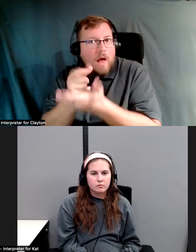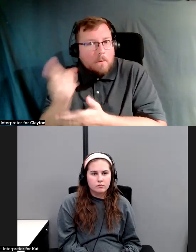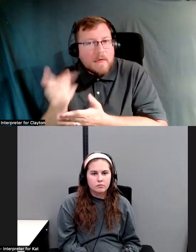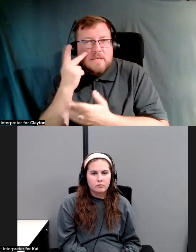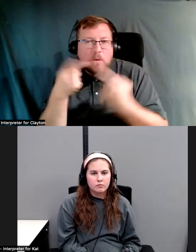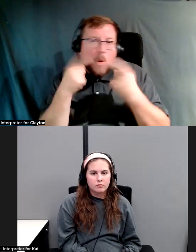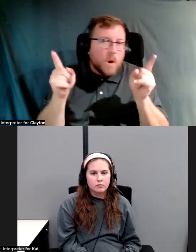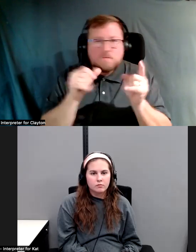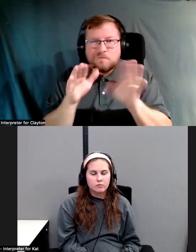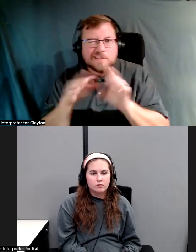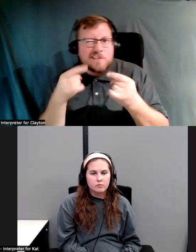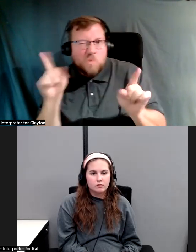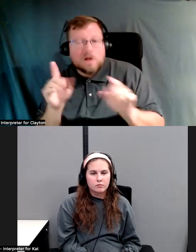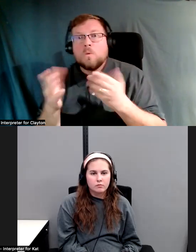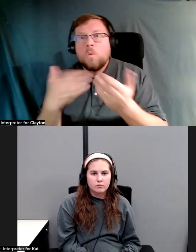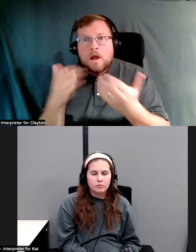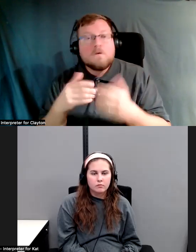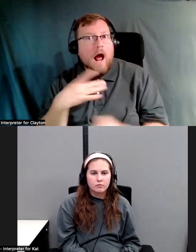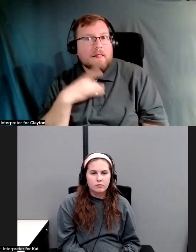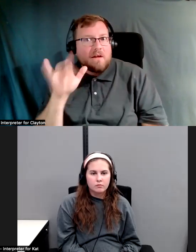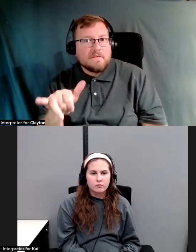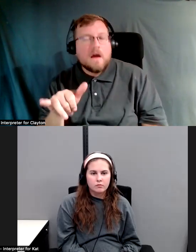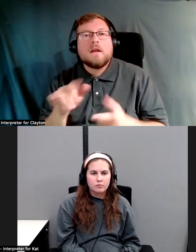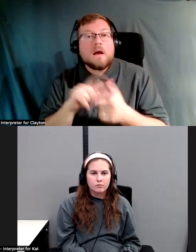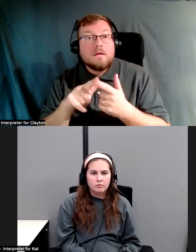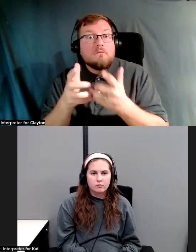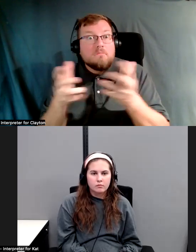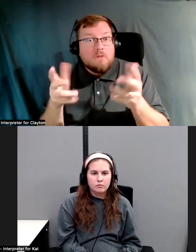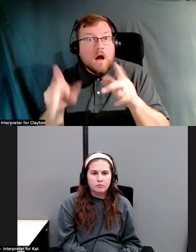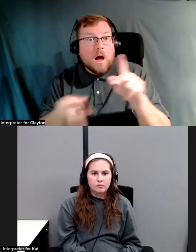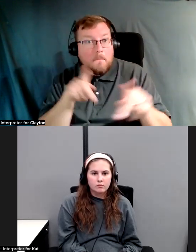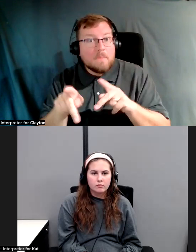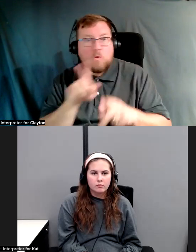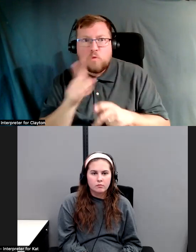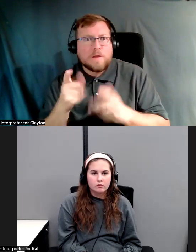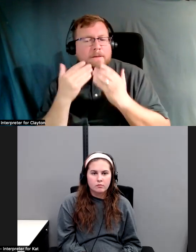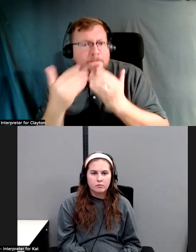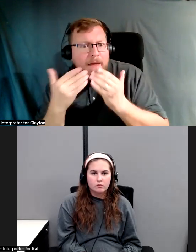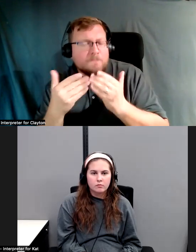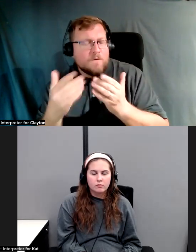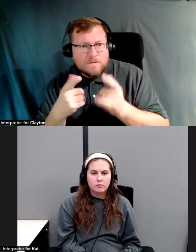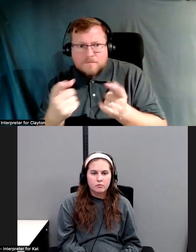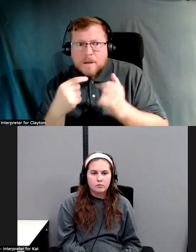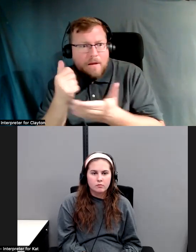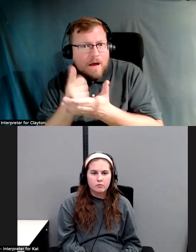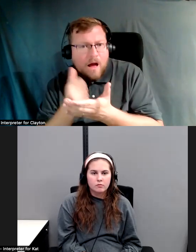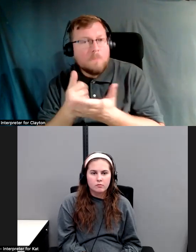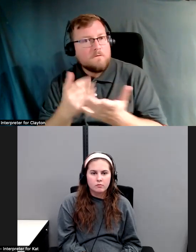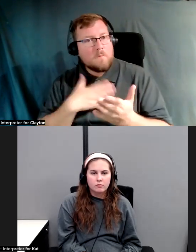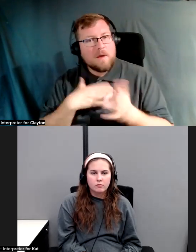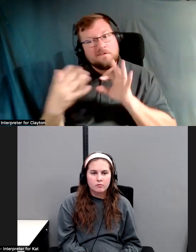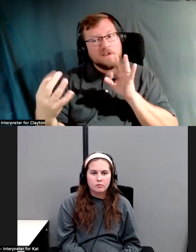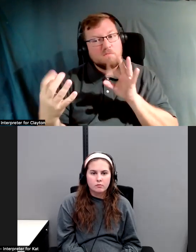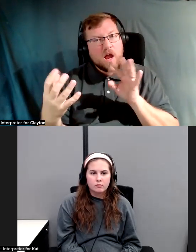what doesn't. And a lot of people are very thankful at times to have my